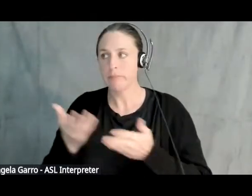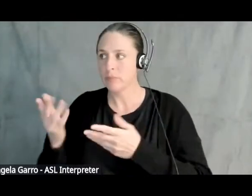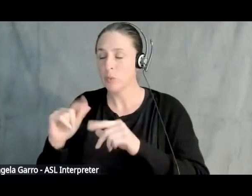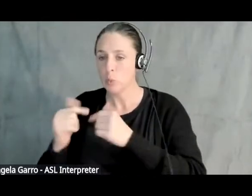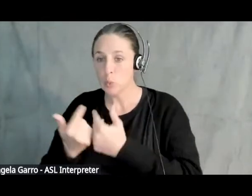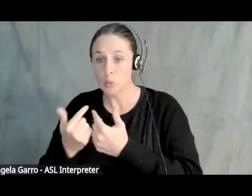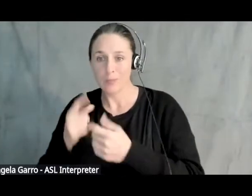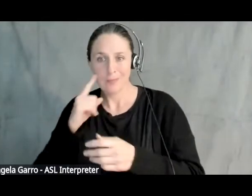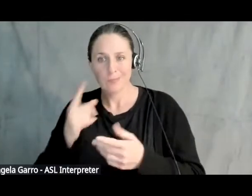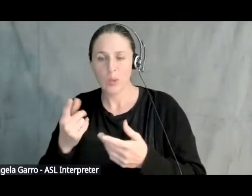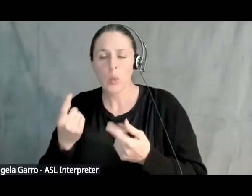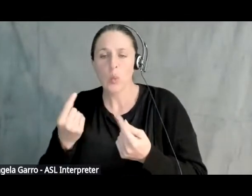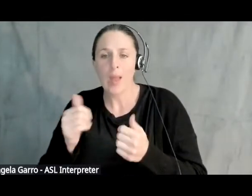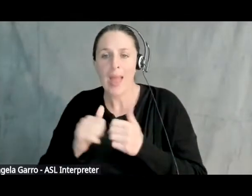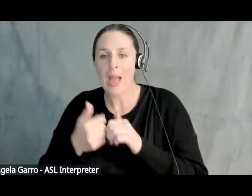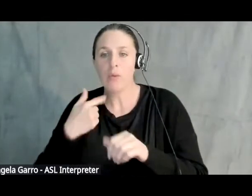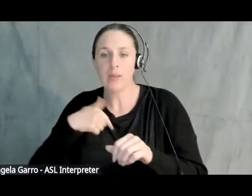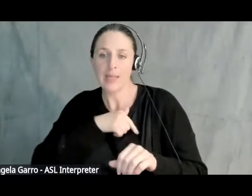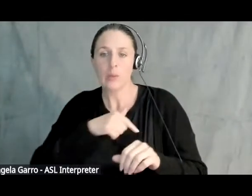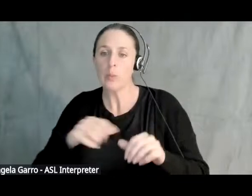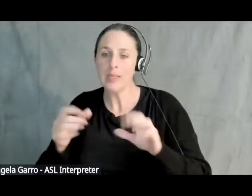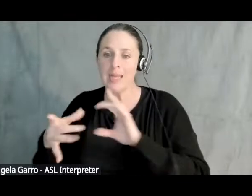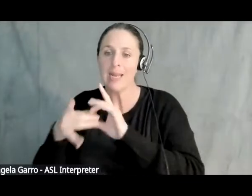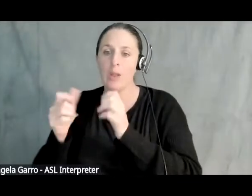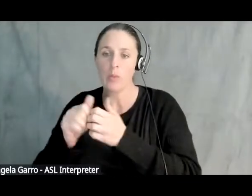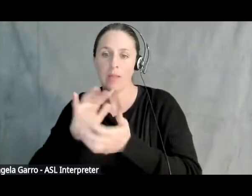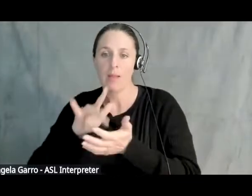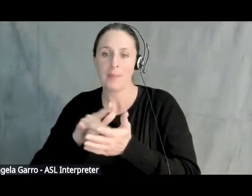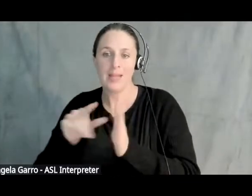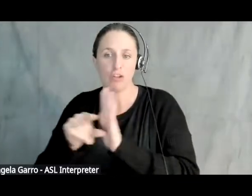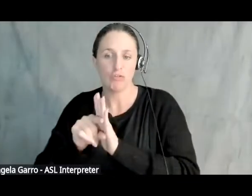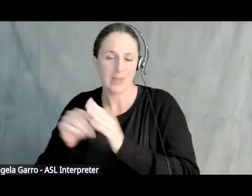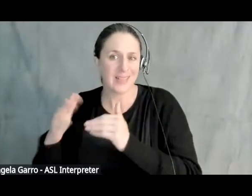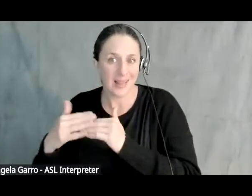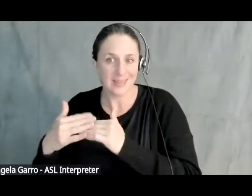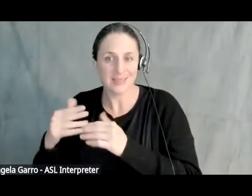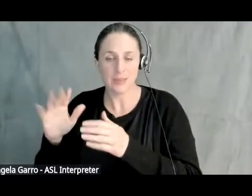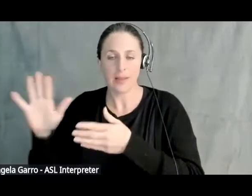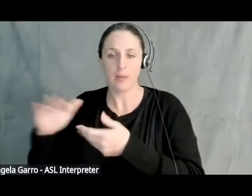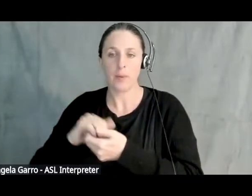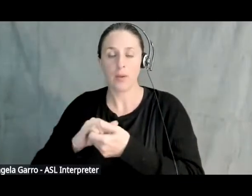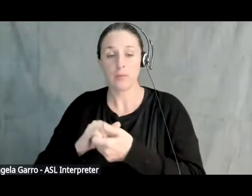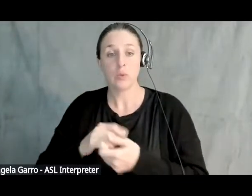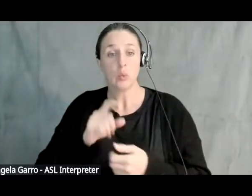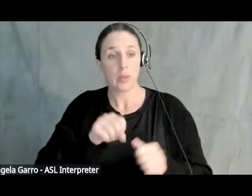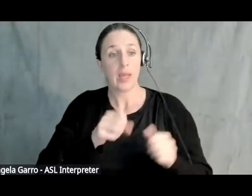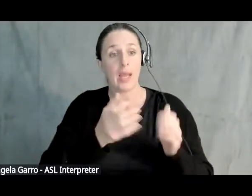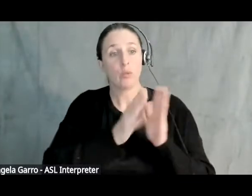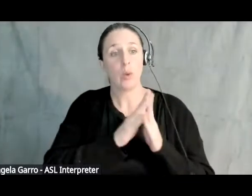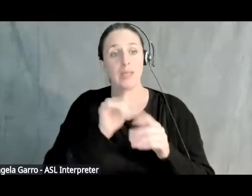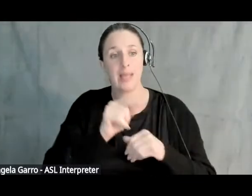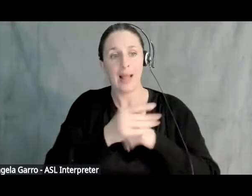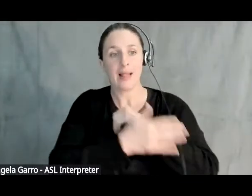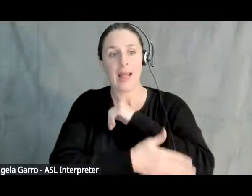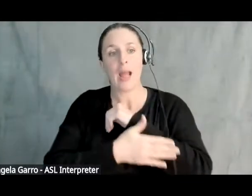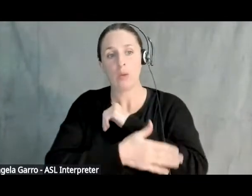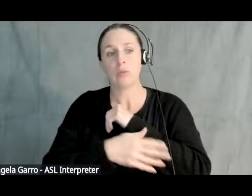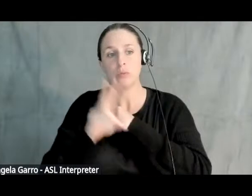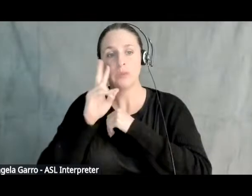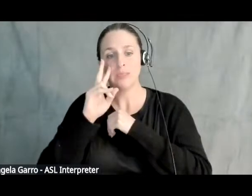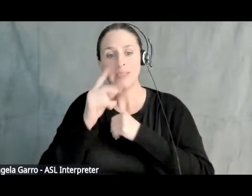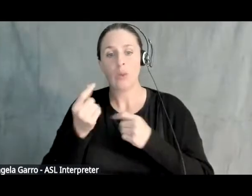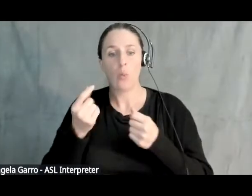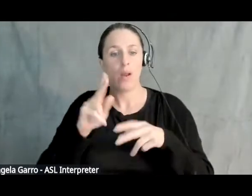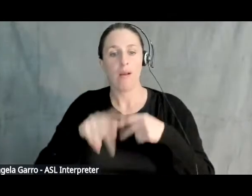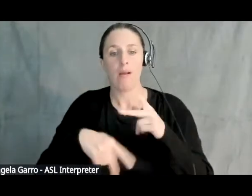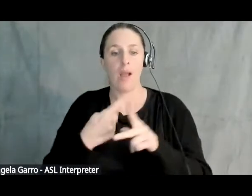our at least our middle grades partners? We certainly could request of the county to see what kind of